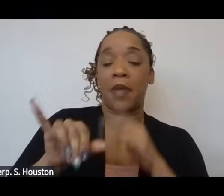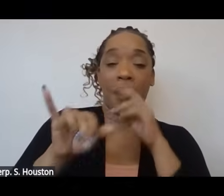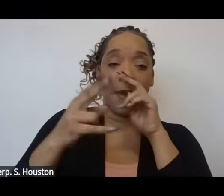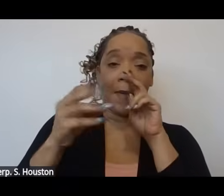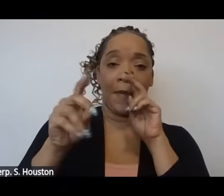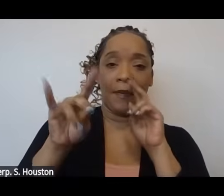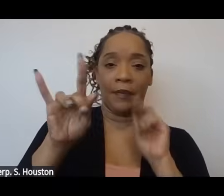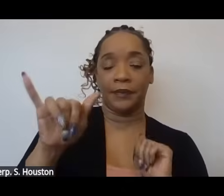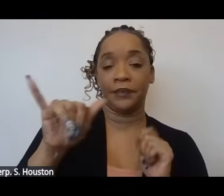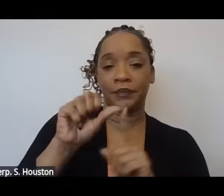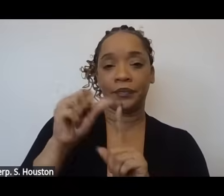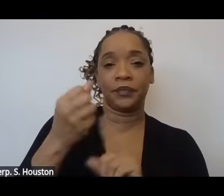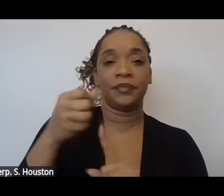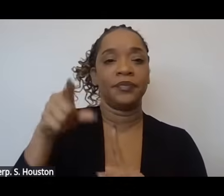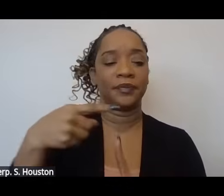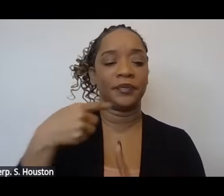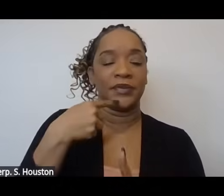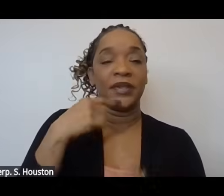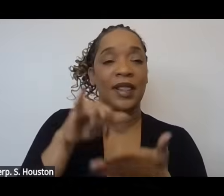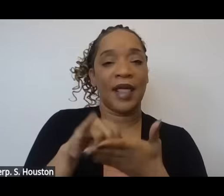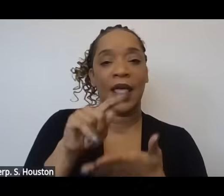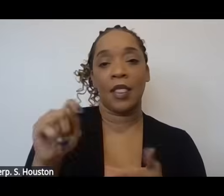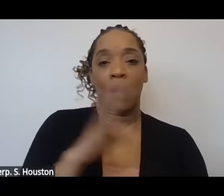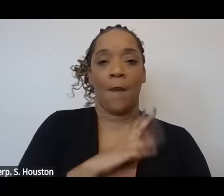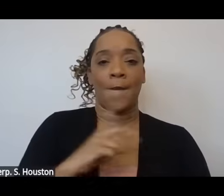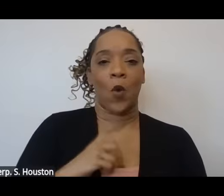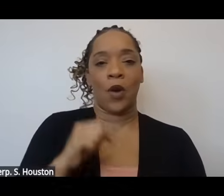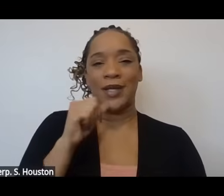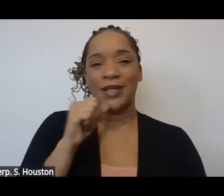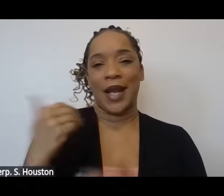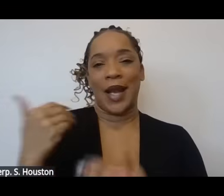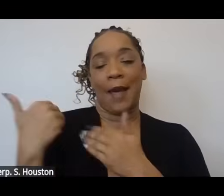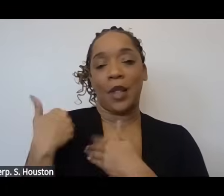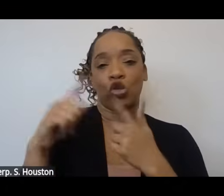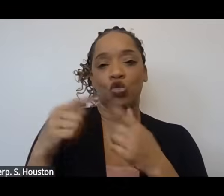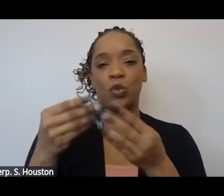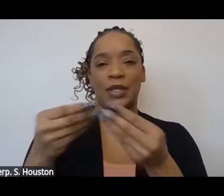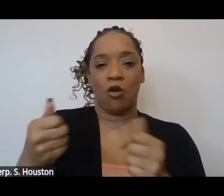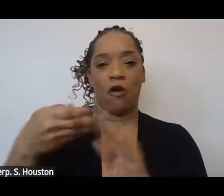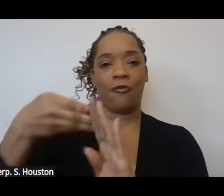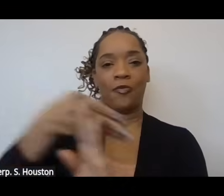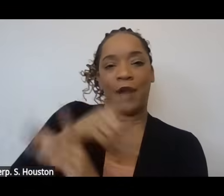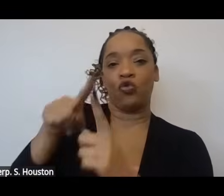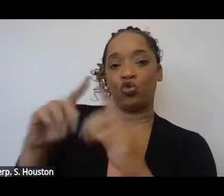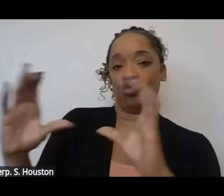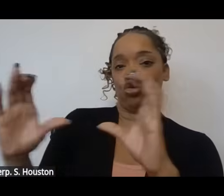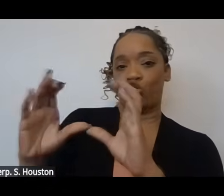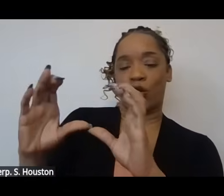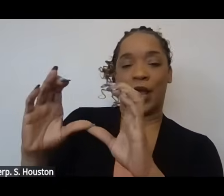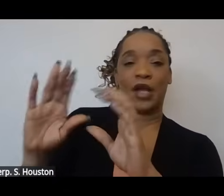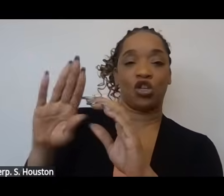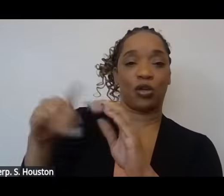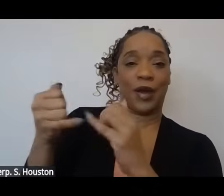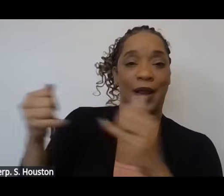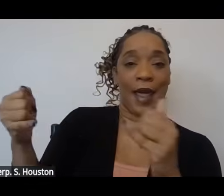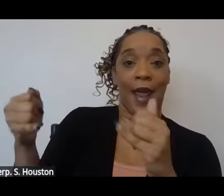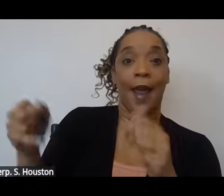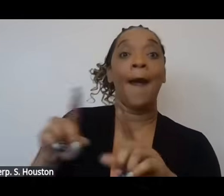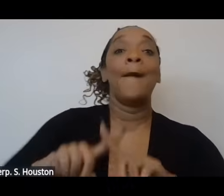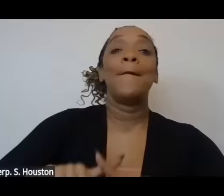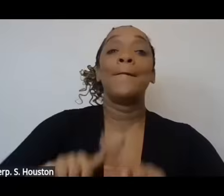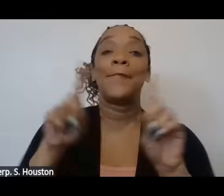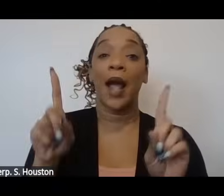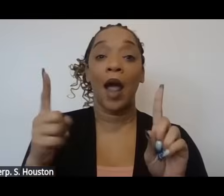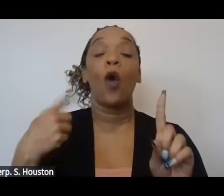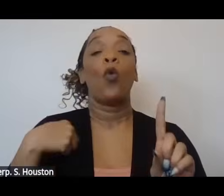that that the board is not obligated to resolve prior to the certification deadline. But the board is obligated to